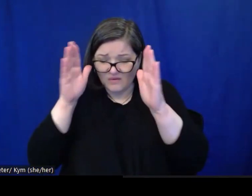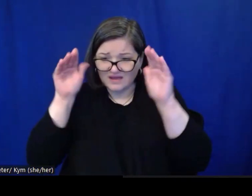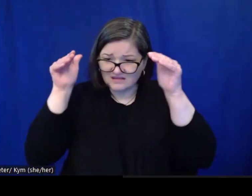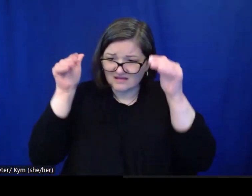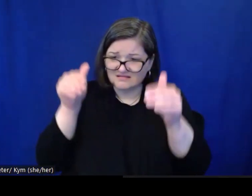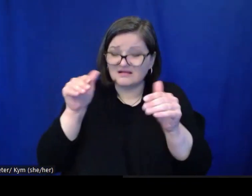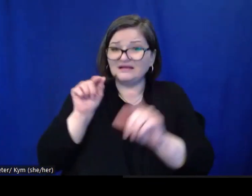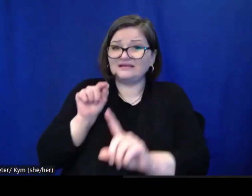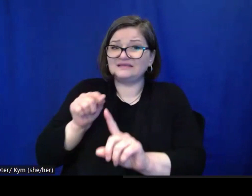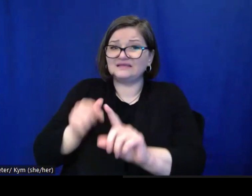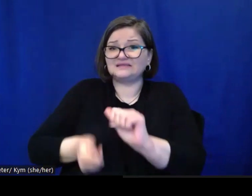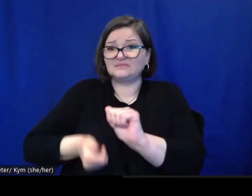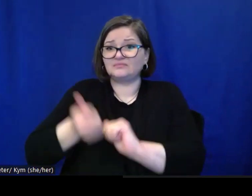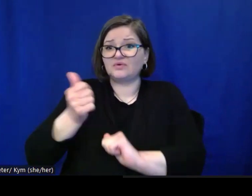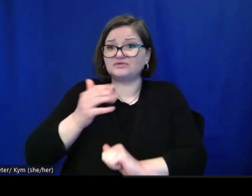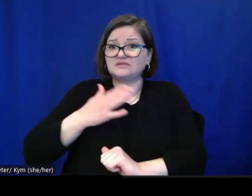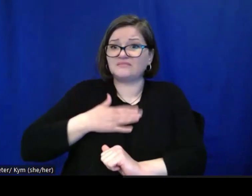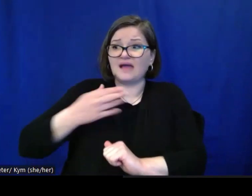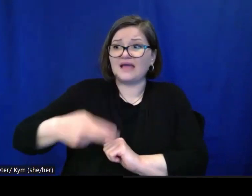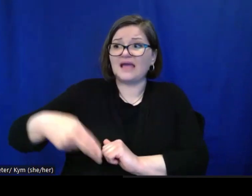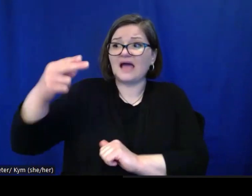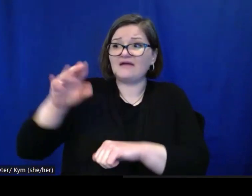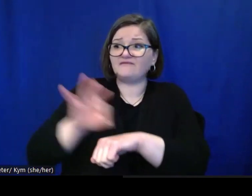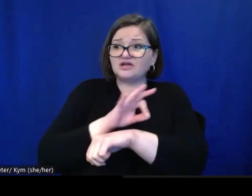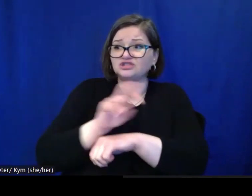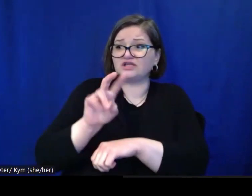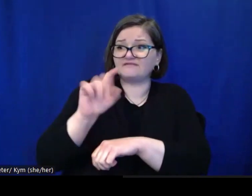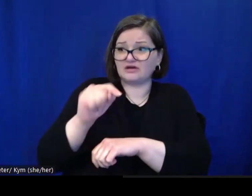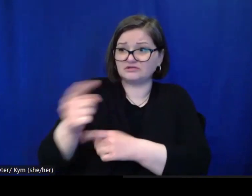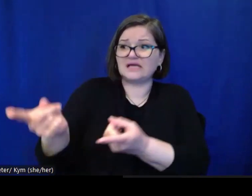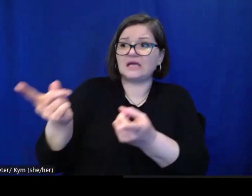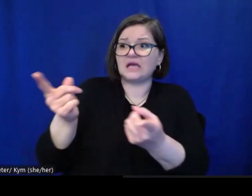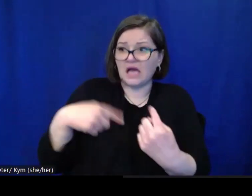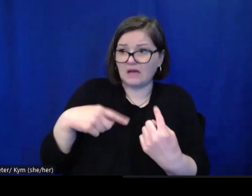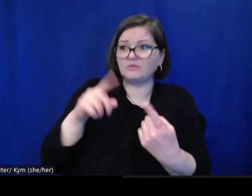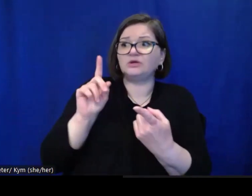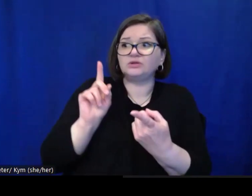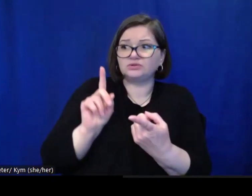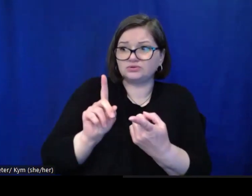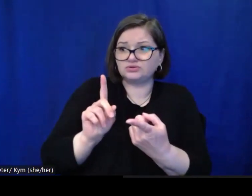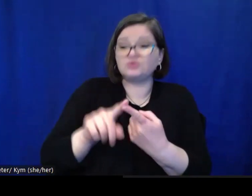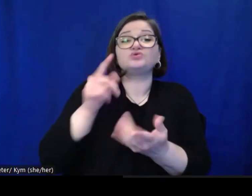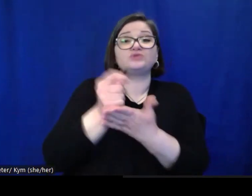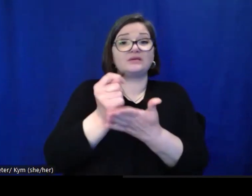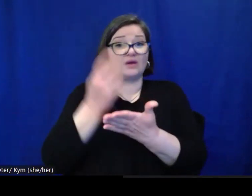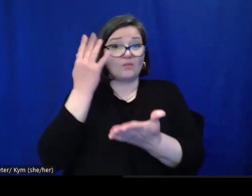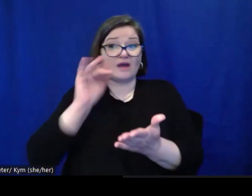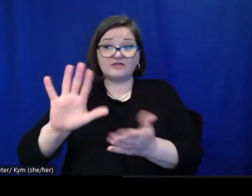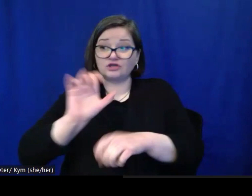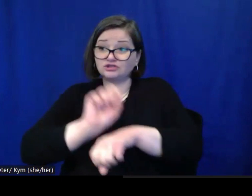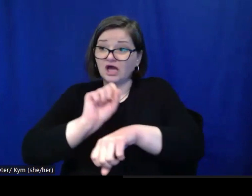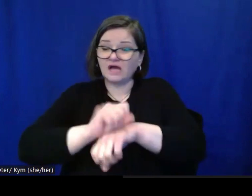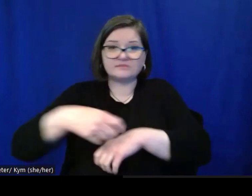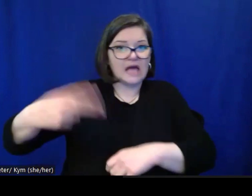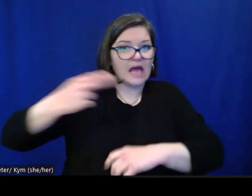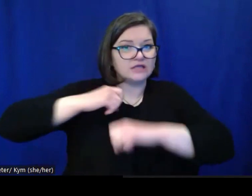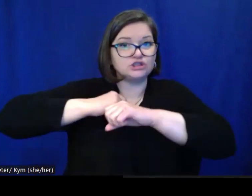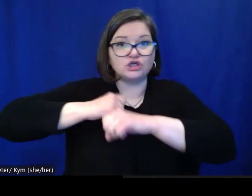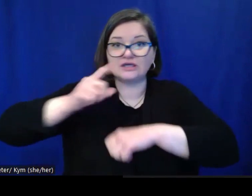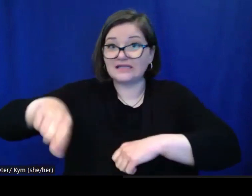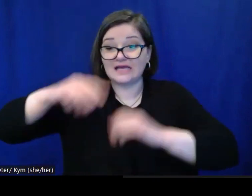my high-functioning veterans into treatment because they work in high-security jobs where they're expected to